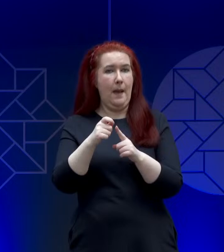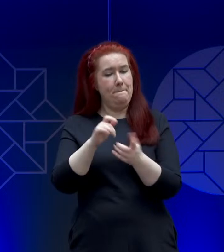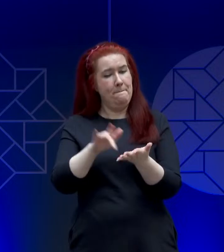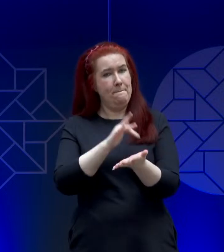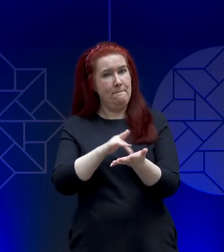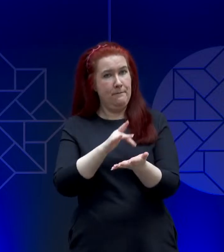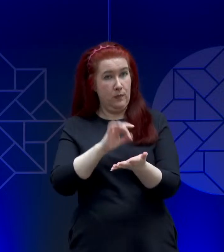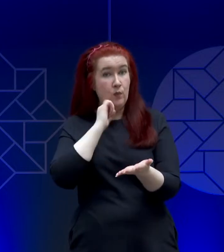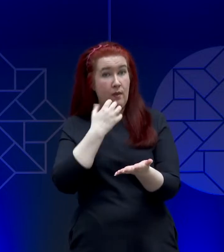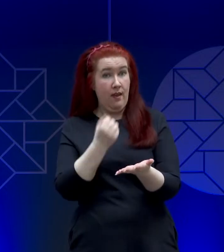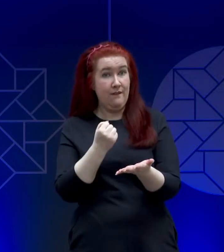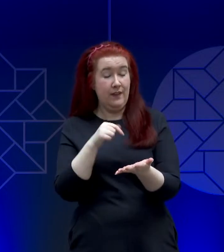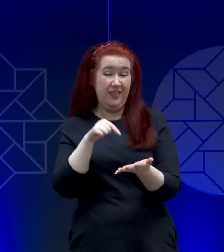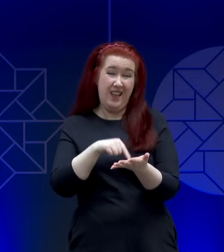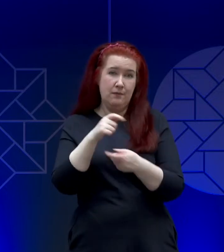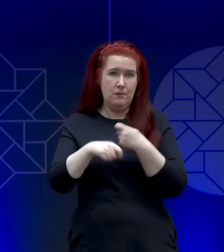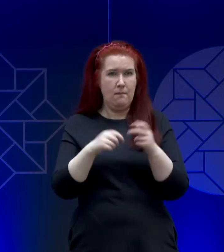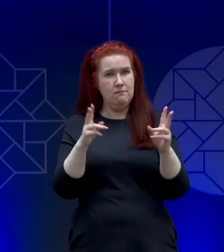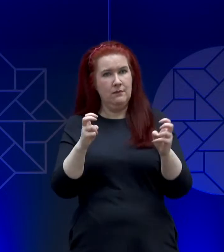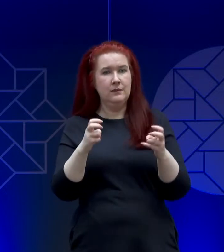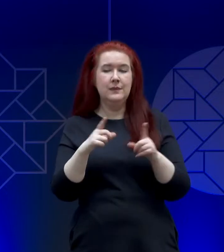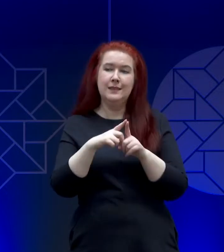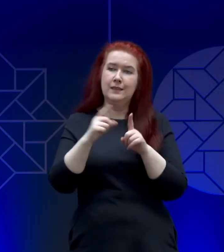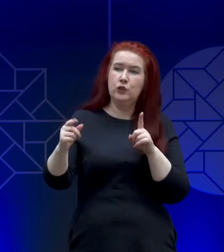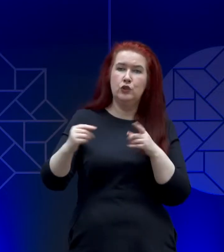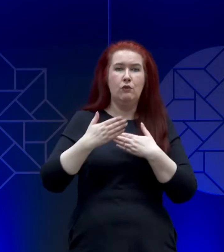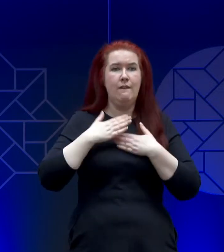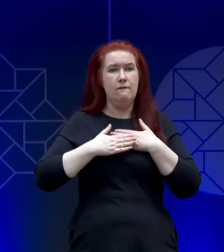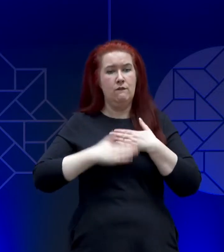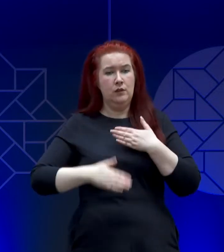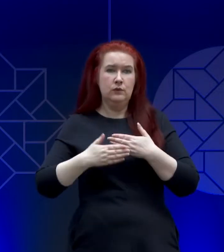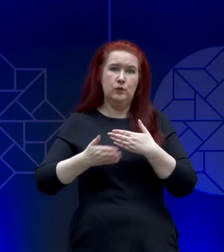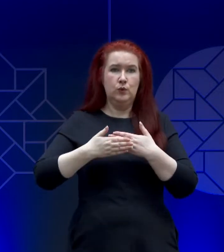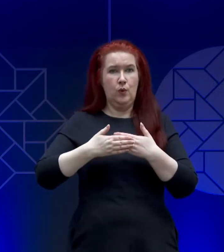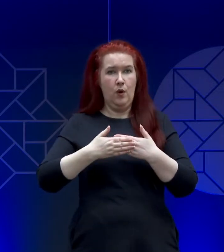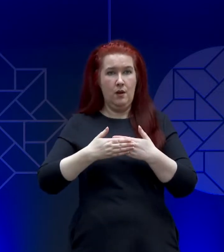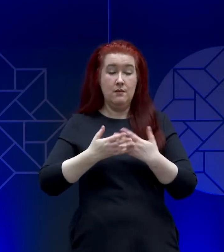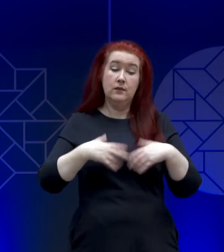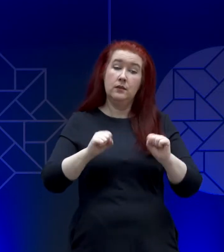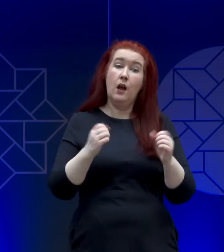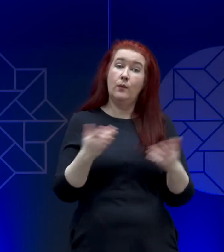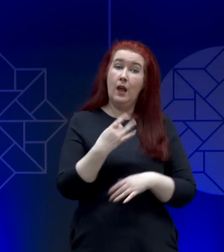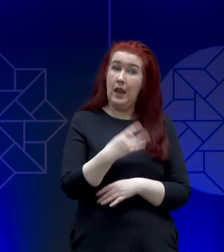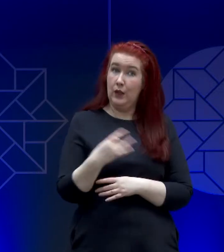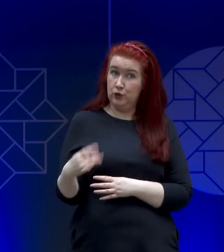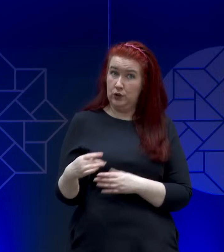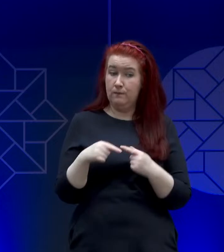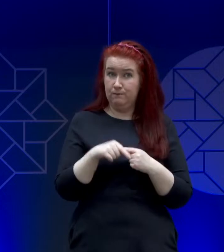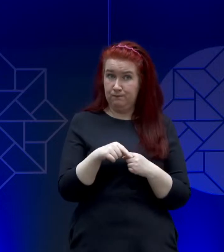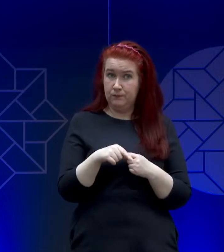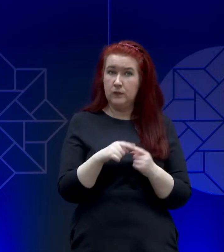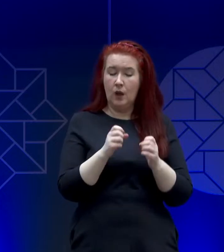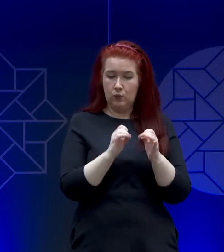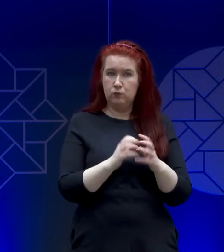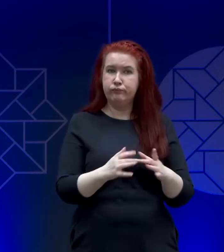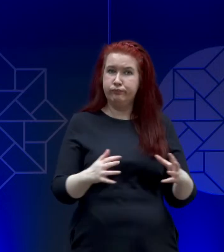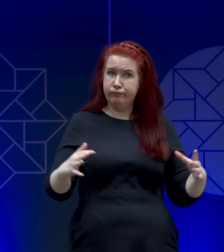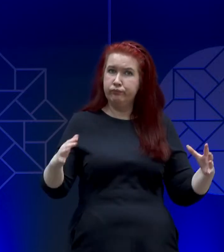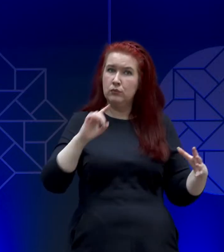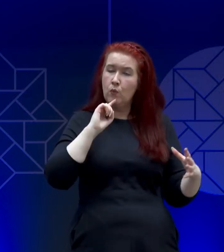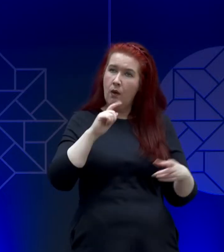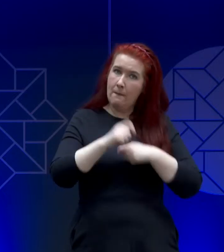This digital front door will begin rollout from the end of this year, starting in Lanarkshire, and over time, it will become an ever